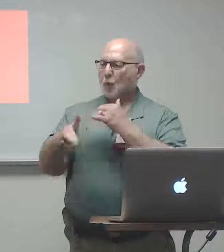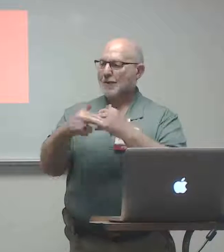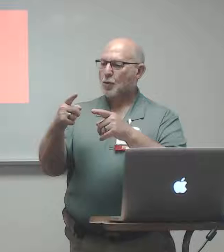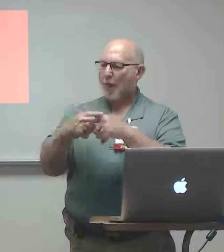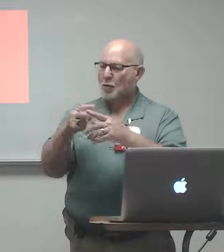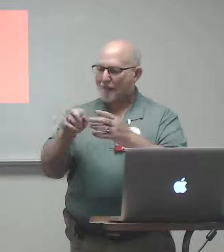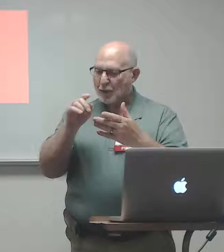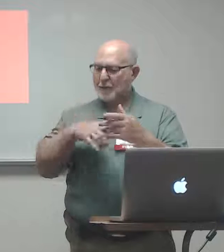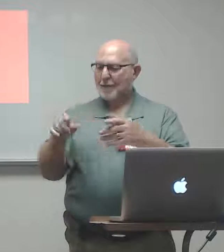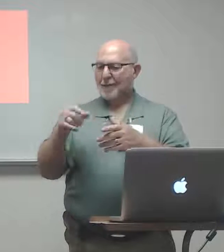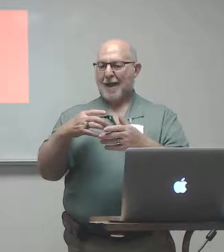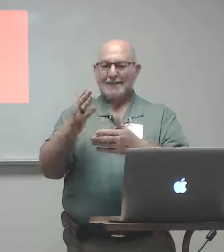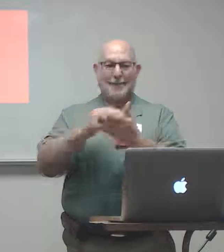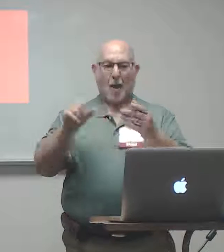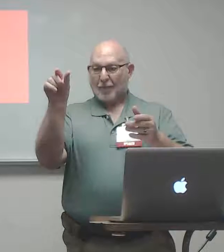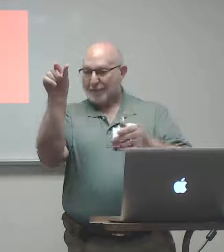Reference by some